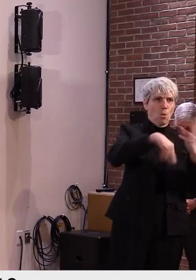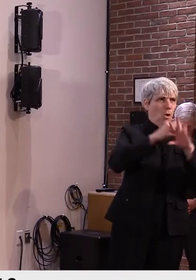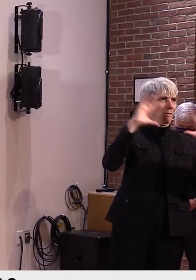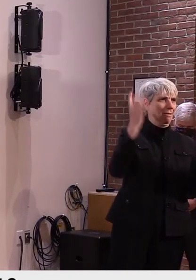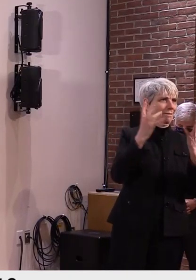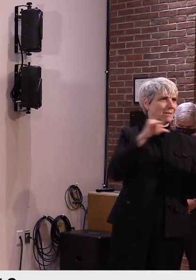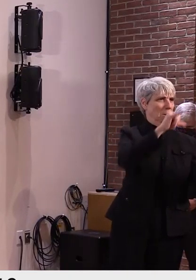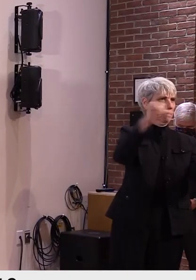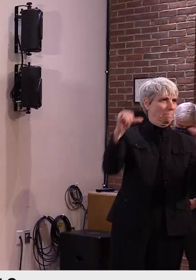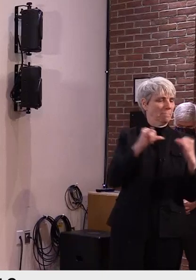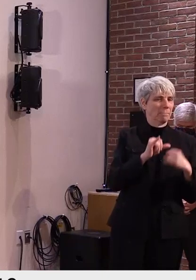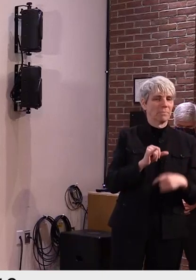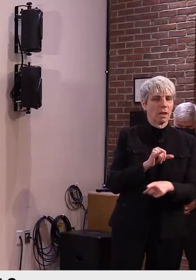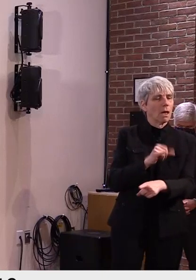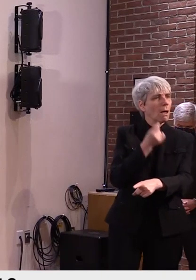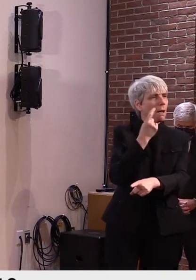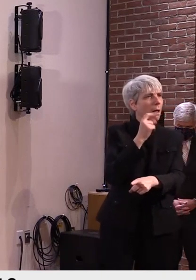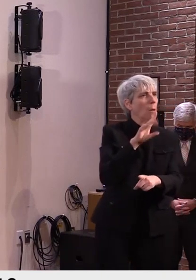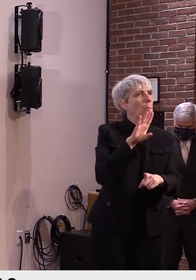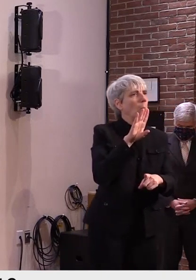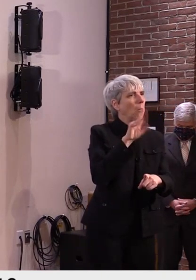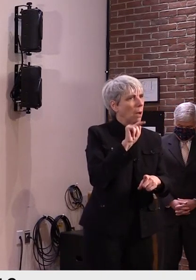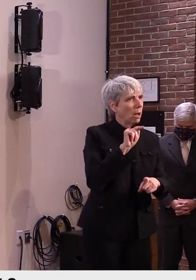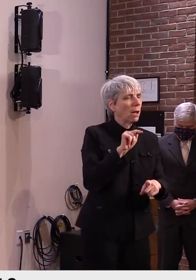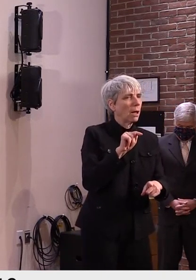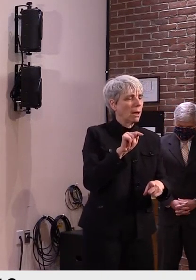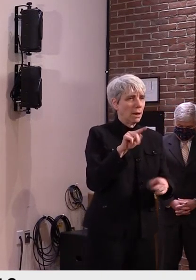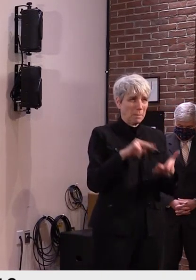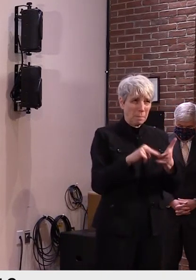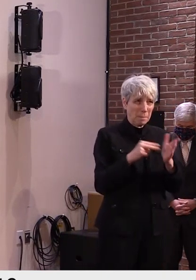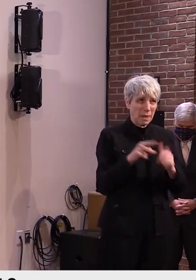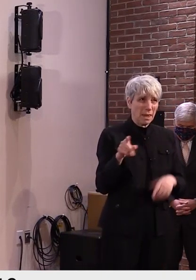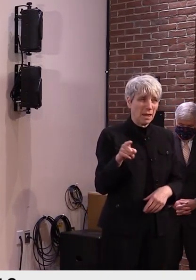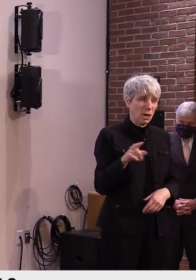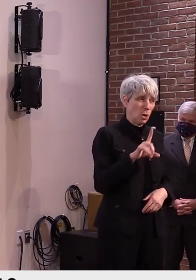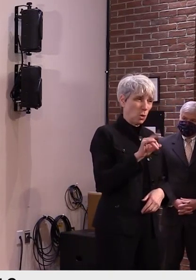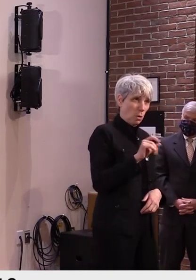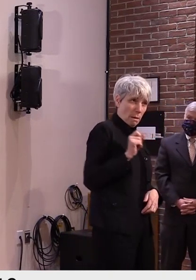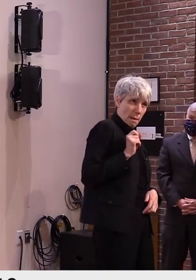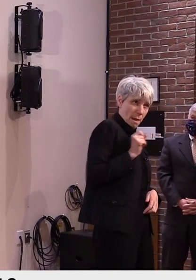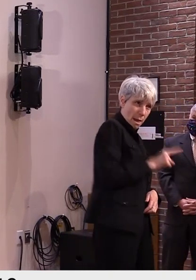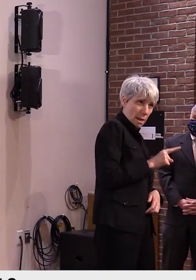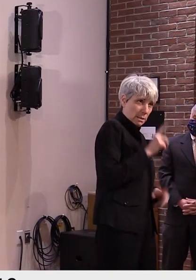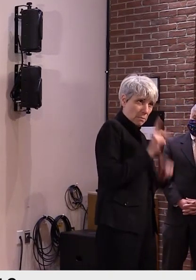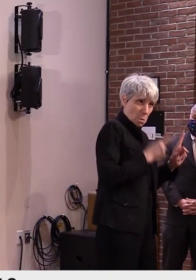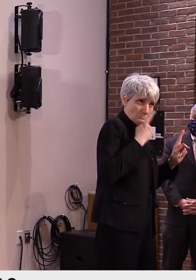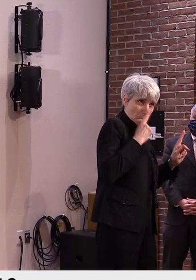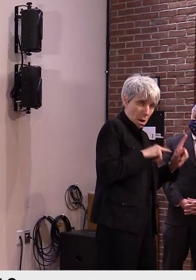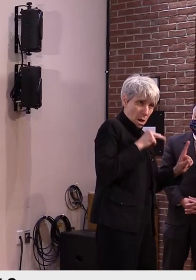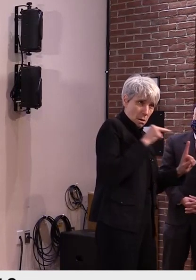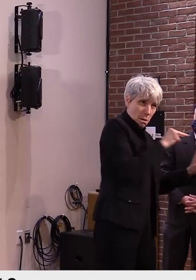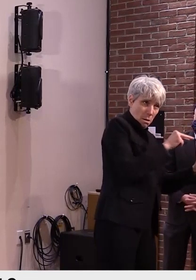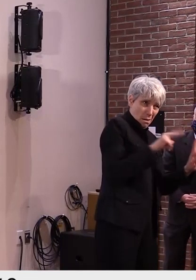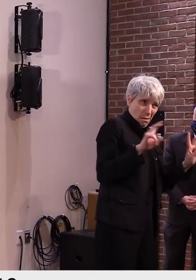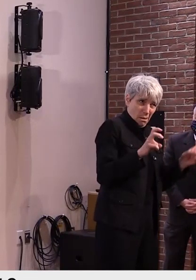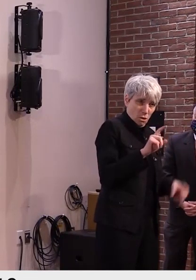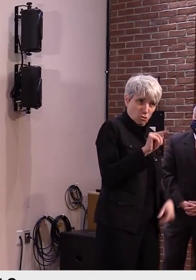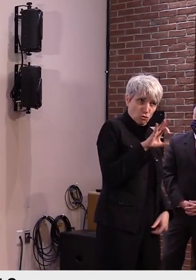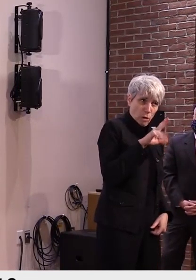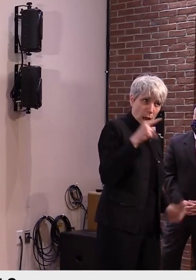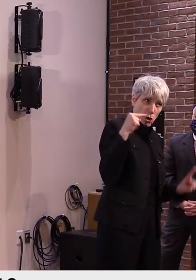Sure, but they are specifically asked that it's okay for them to be tracked. Yeah, that's been, you know, usually the question